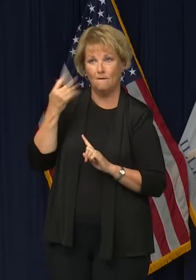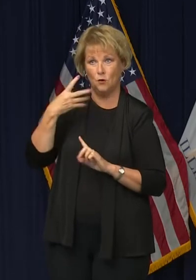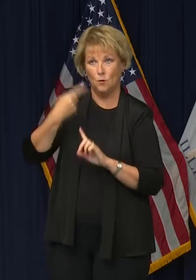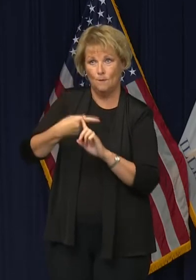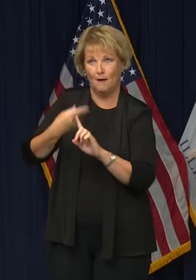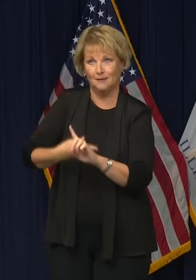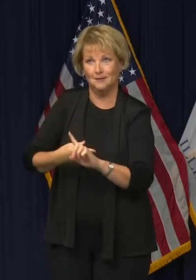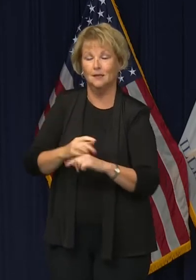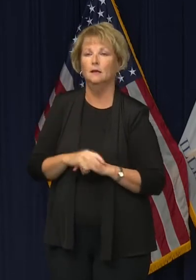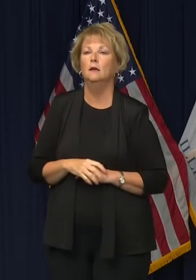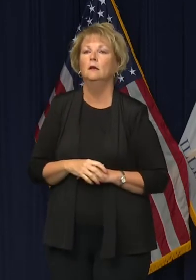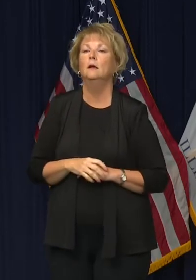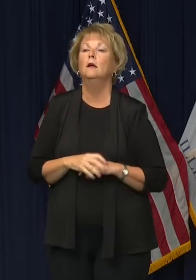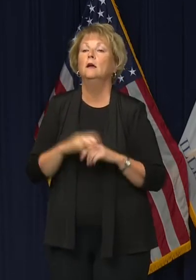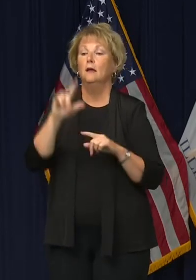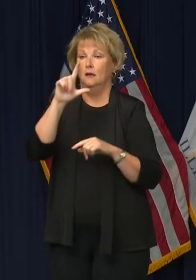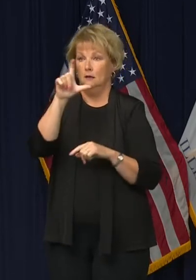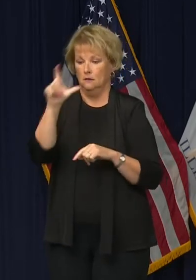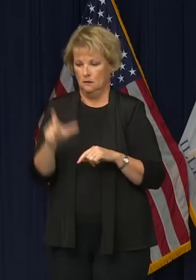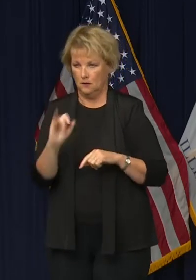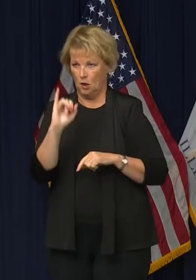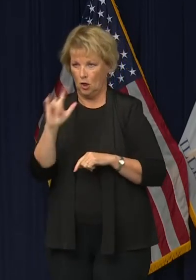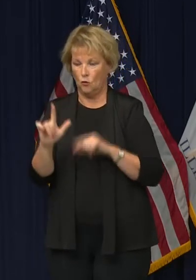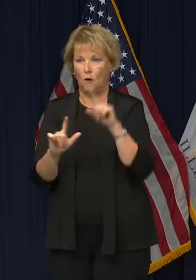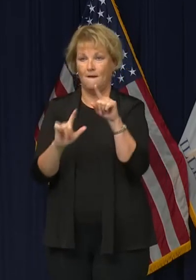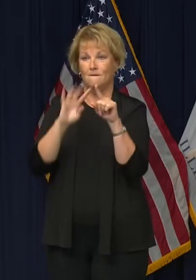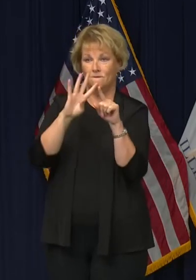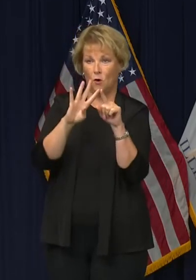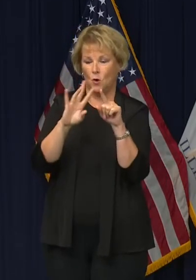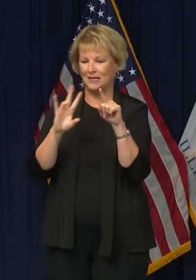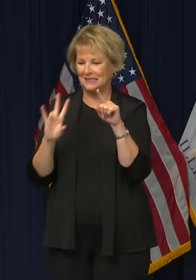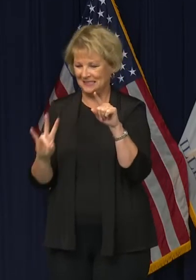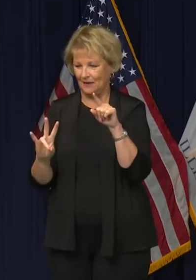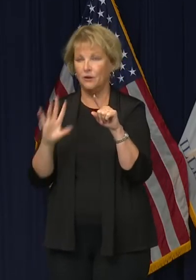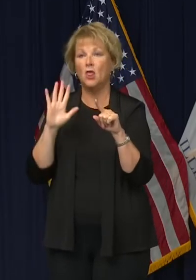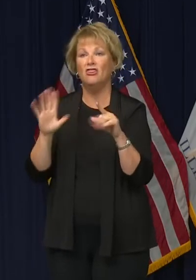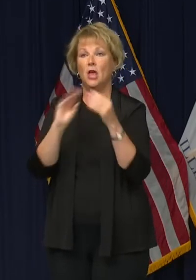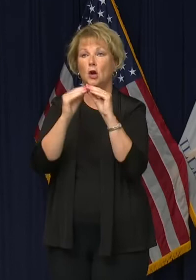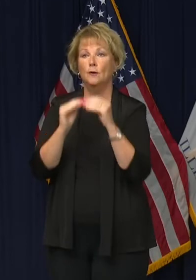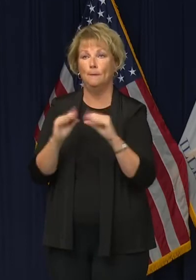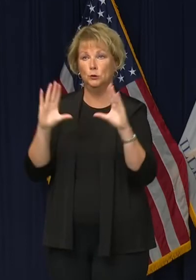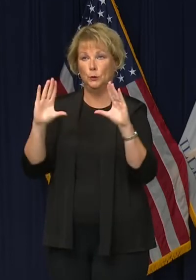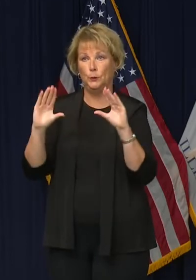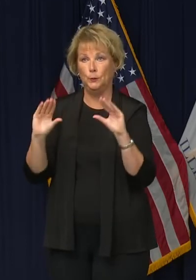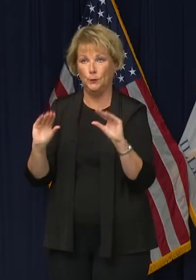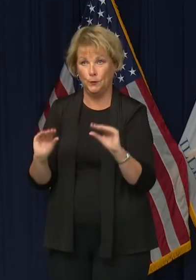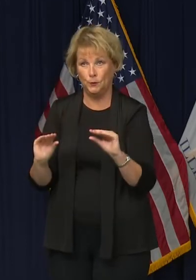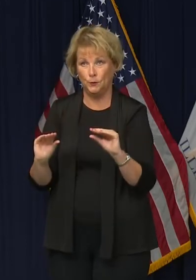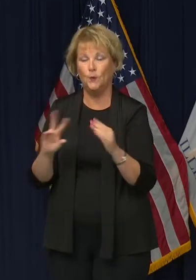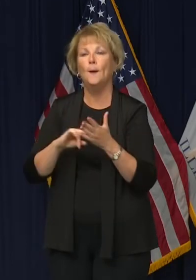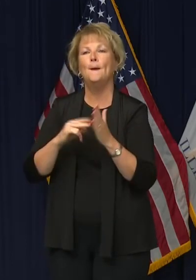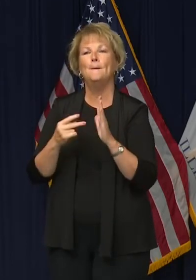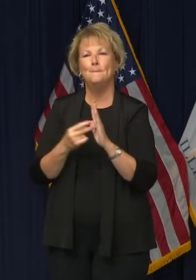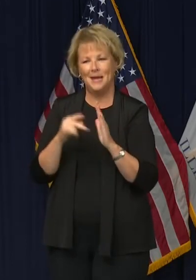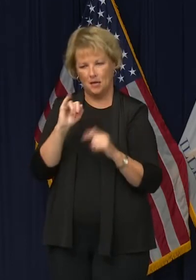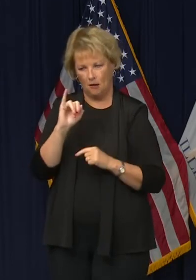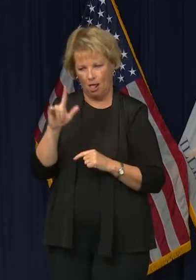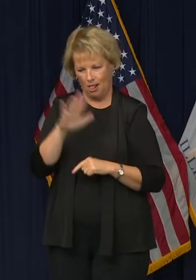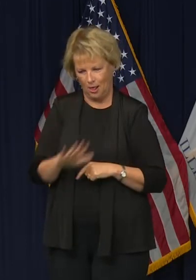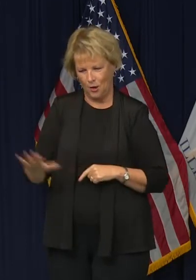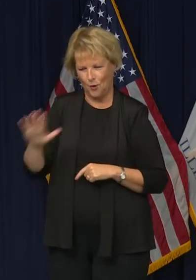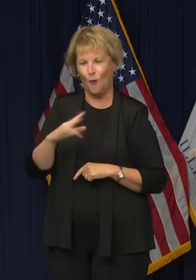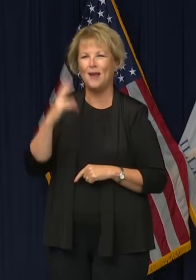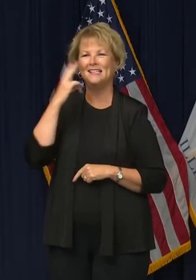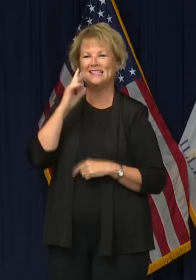with Region 4 and Region 7 reducing their infection rates substantially, we have seen positivity